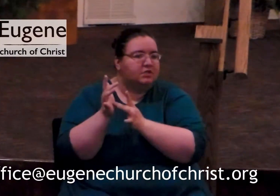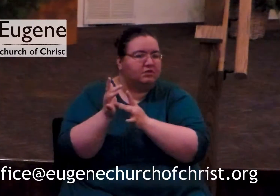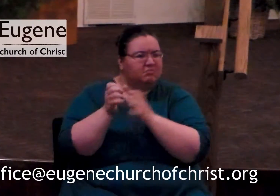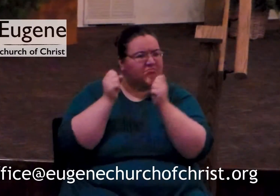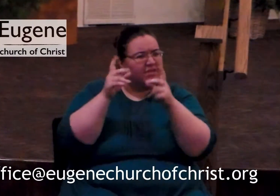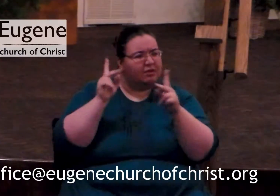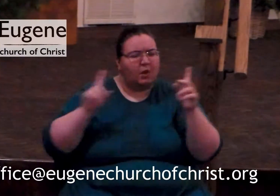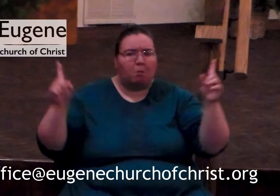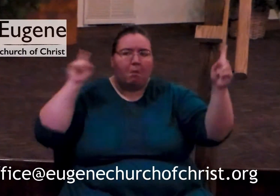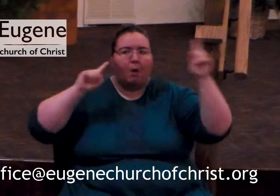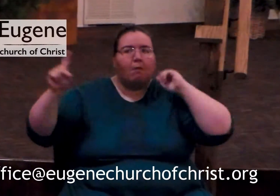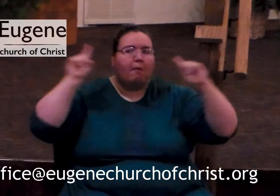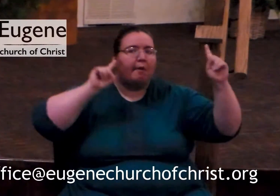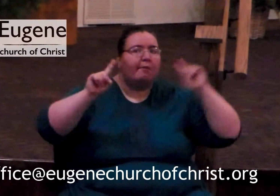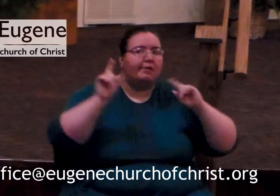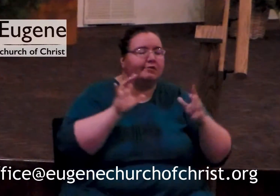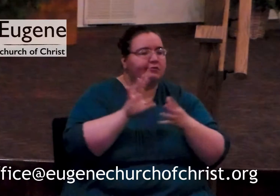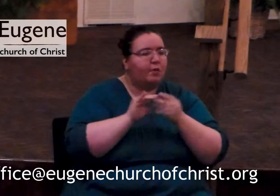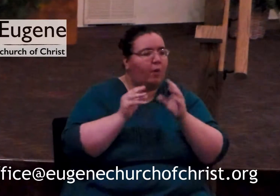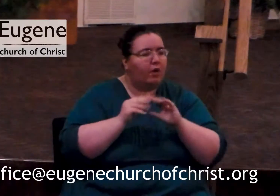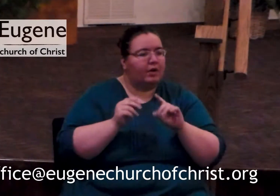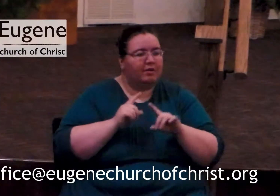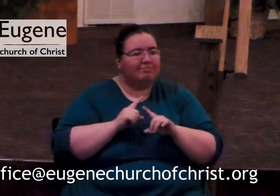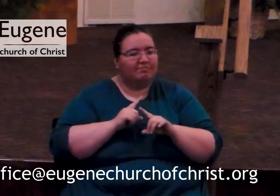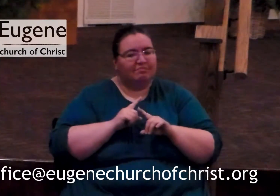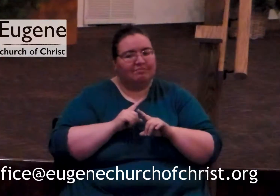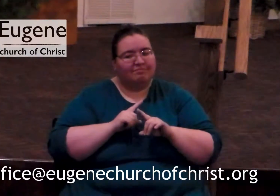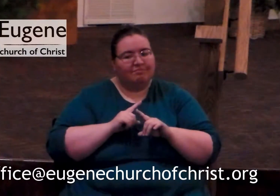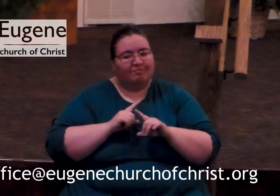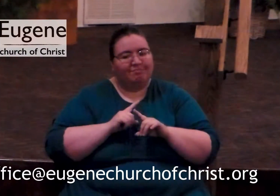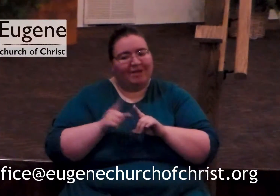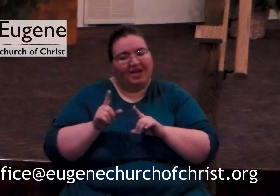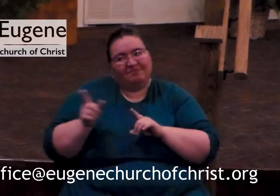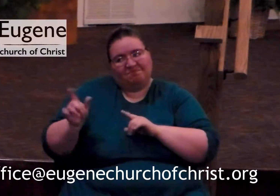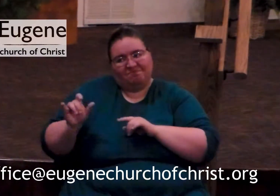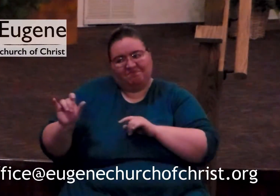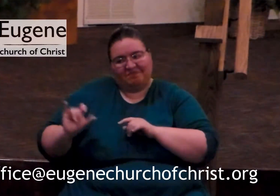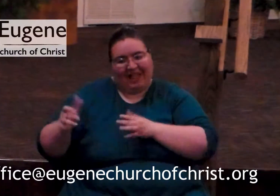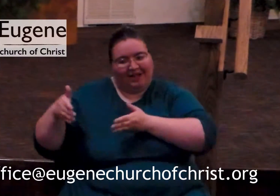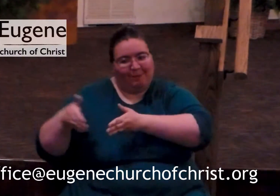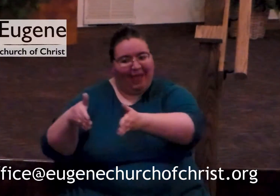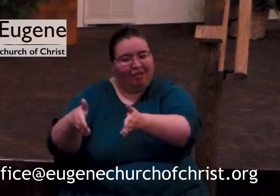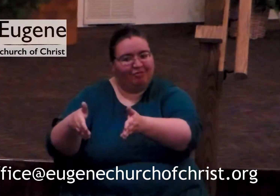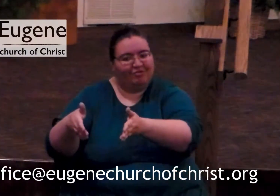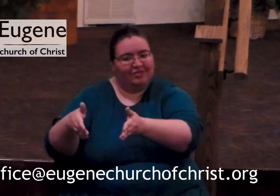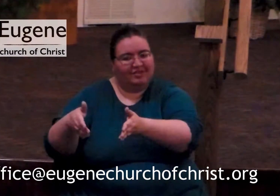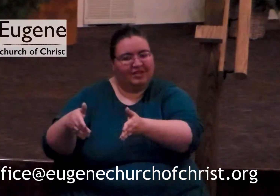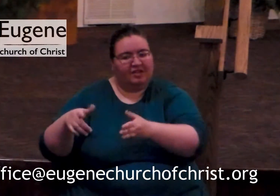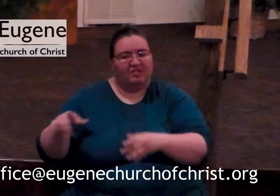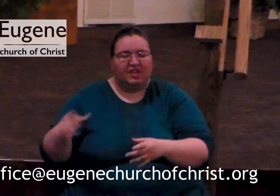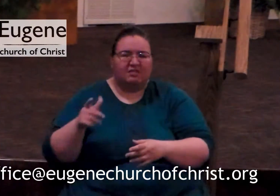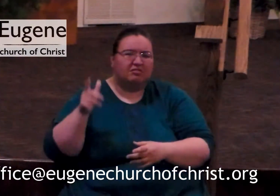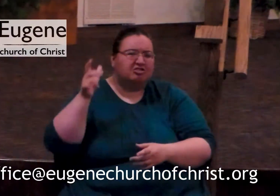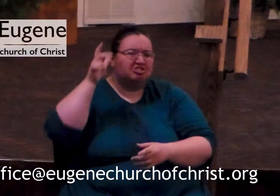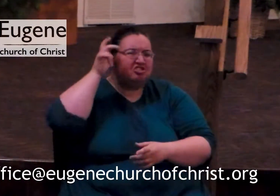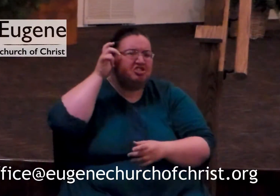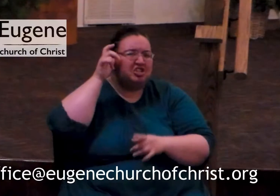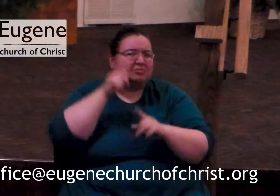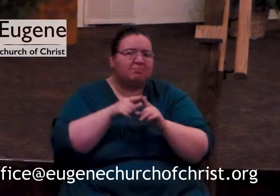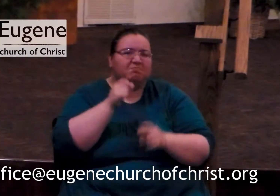fell along the path. It fell along the path that he describes as they didn't understand it. It didn't take root.